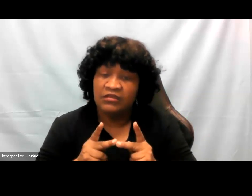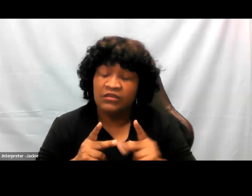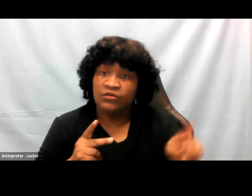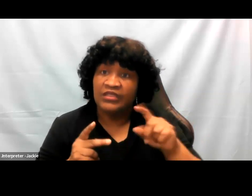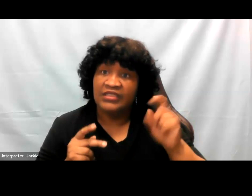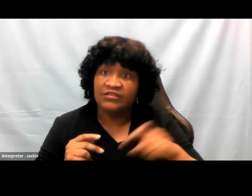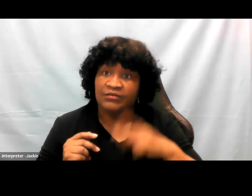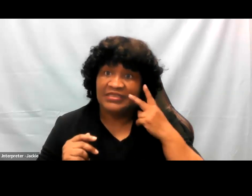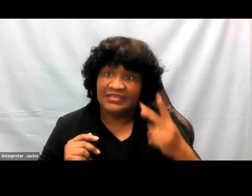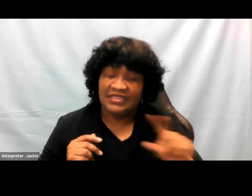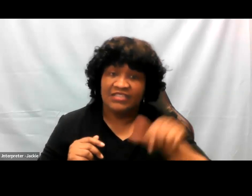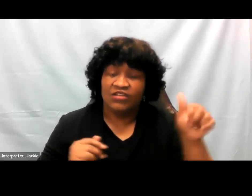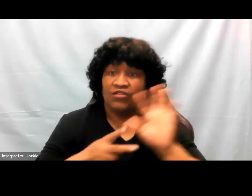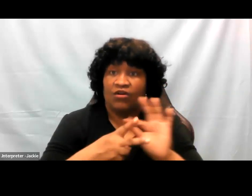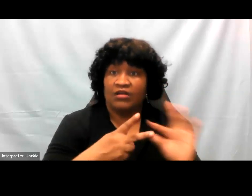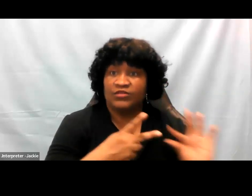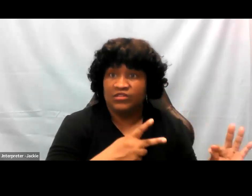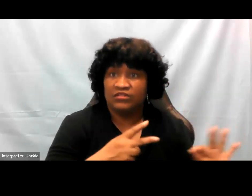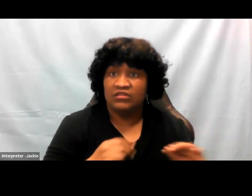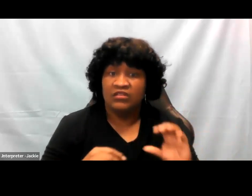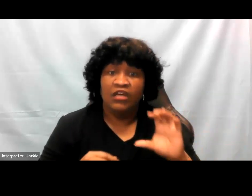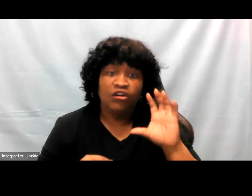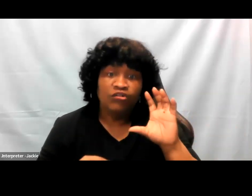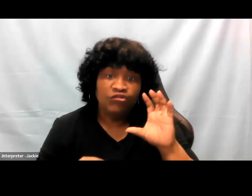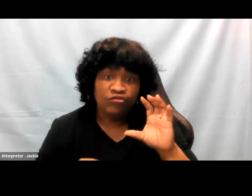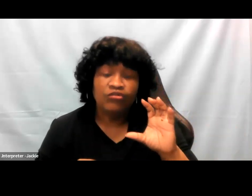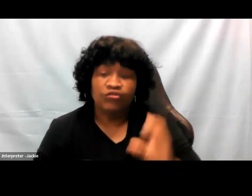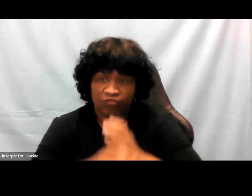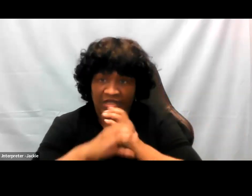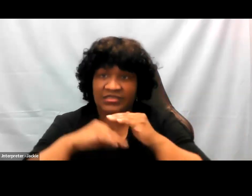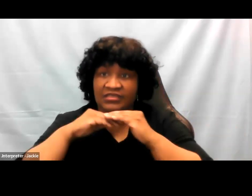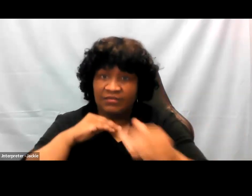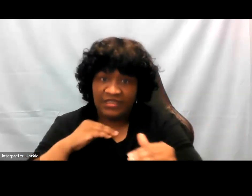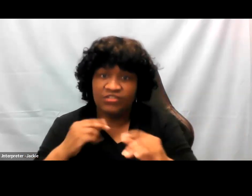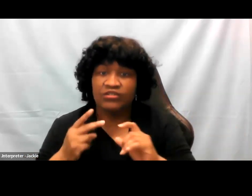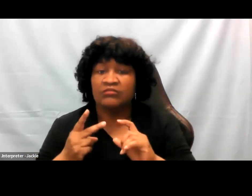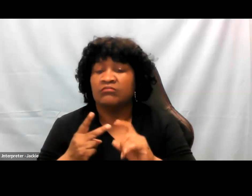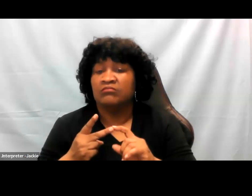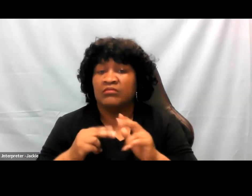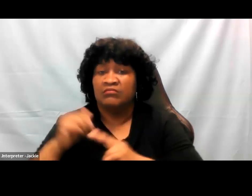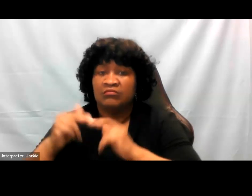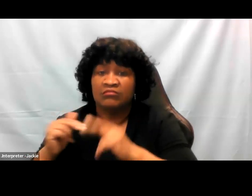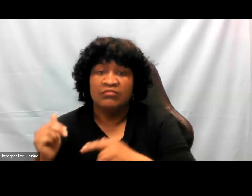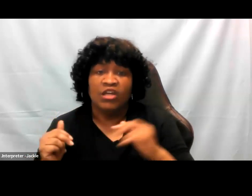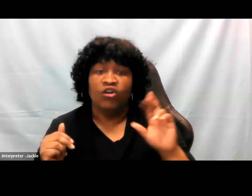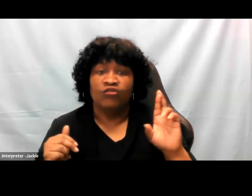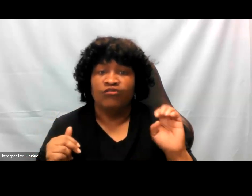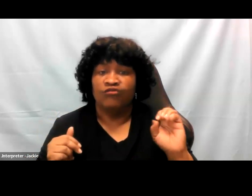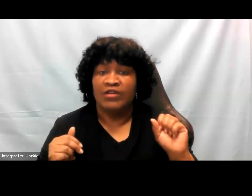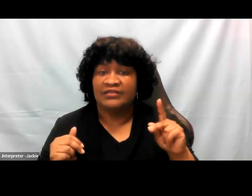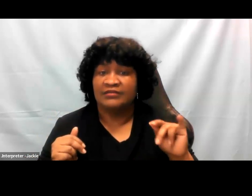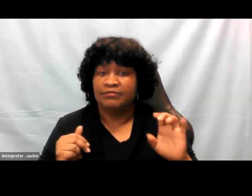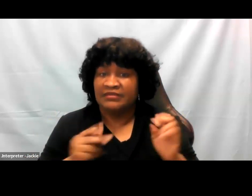be seeing these other options, crisis stabilization facilities, peer respite places. They need to be open and accessible to people